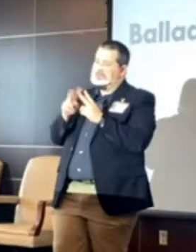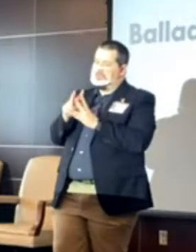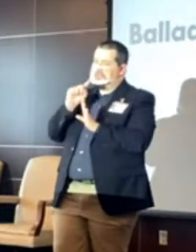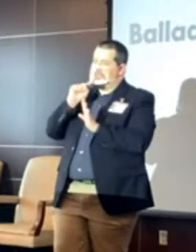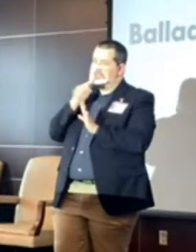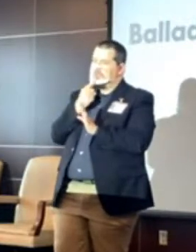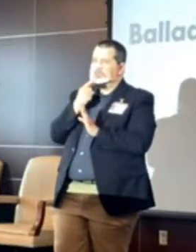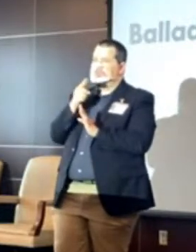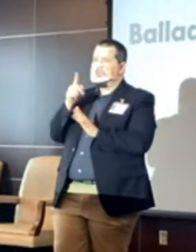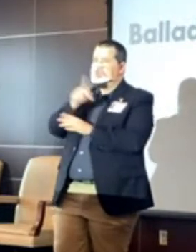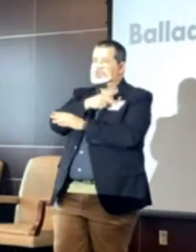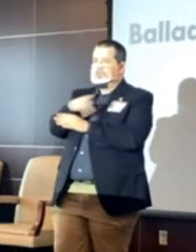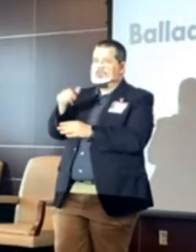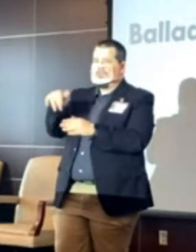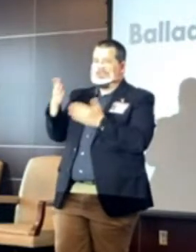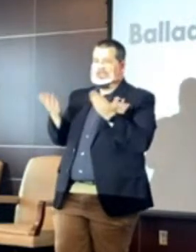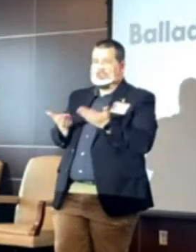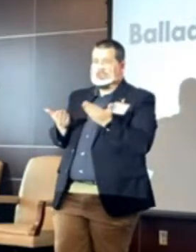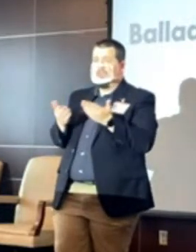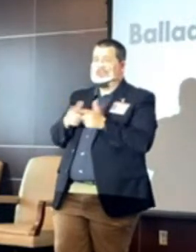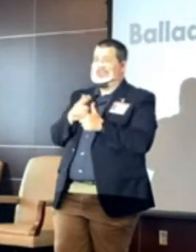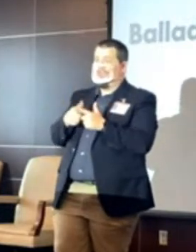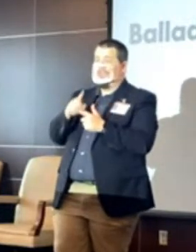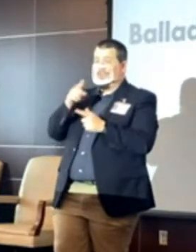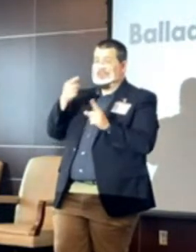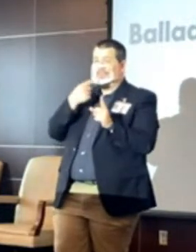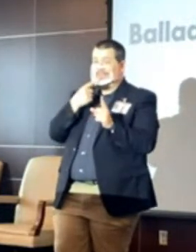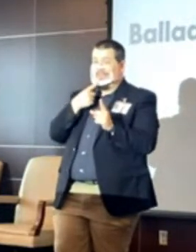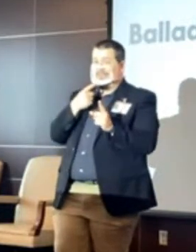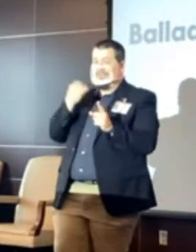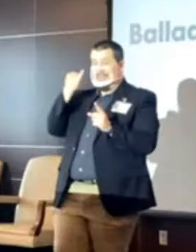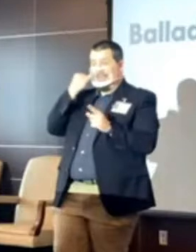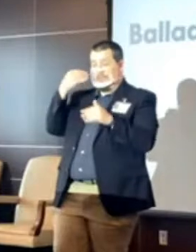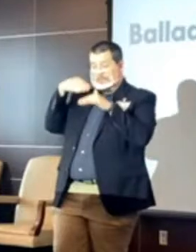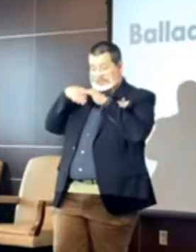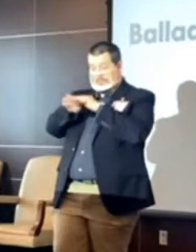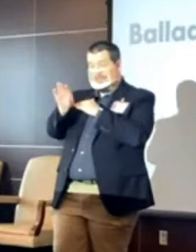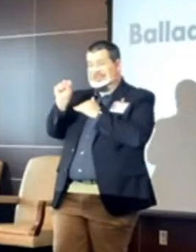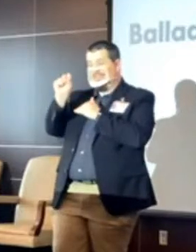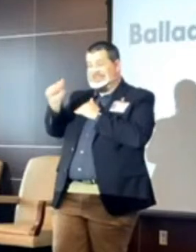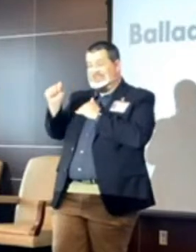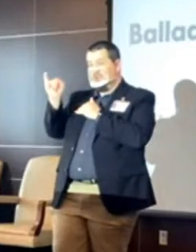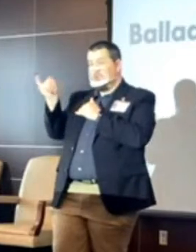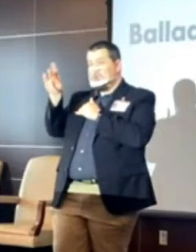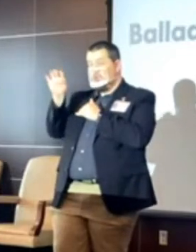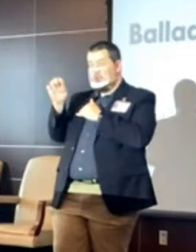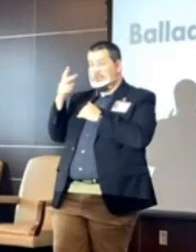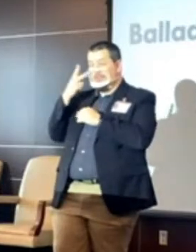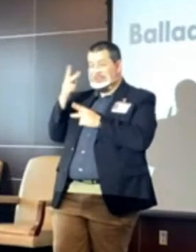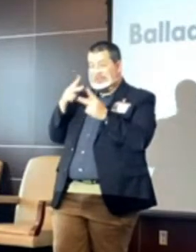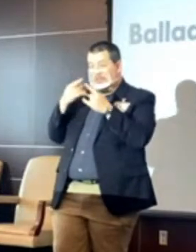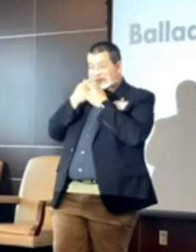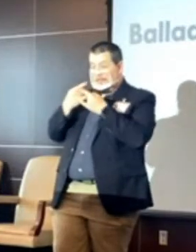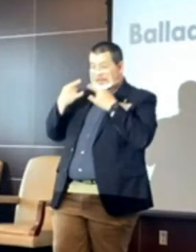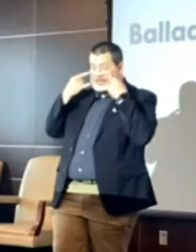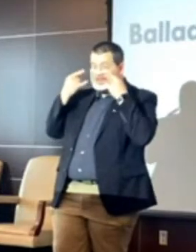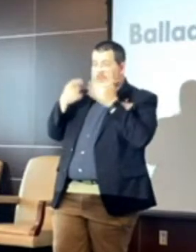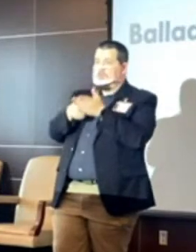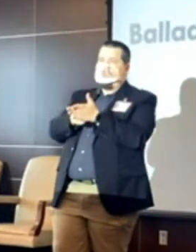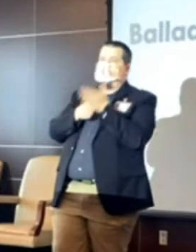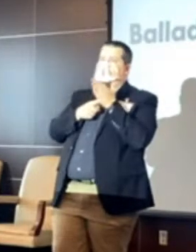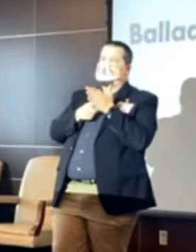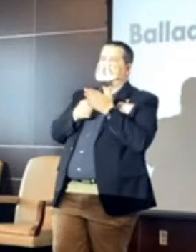seriously those patients within our building. And as Kate said, obviously if you walk in the St. Jude Clinic, seeing people masked has always been a